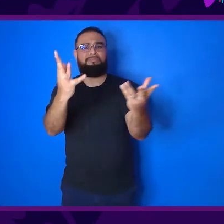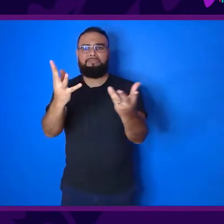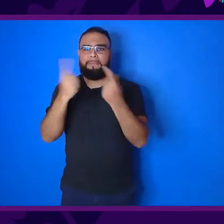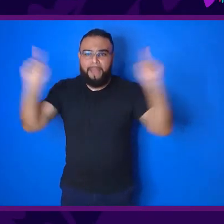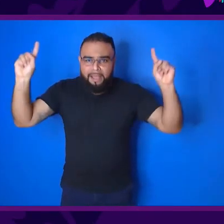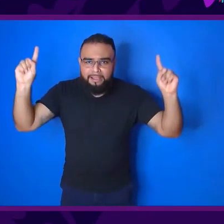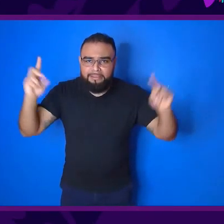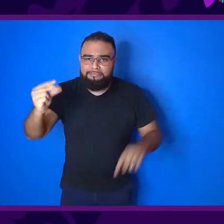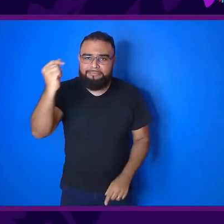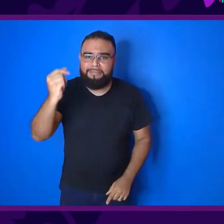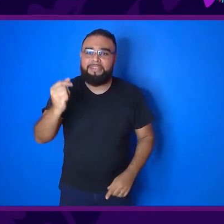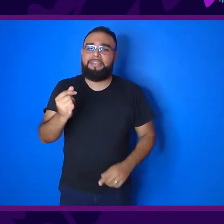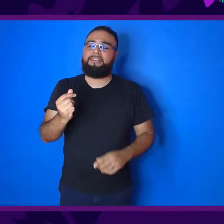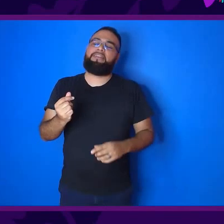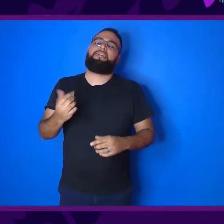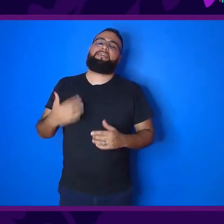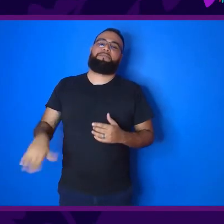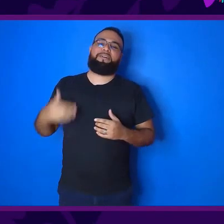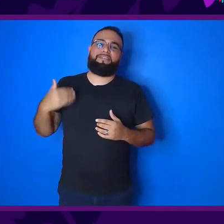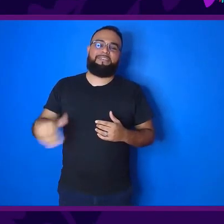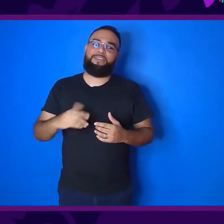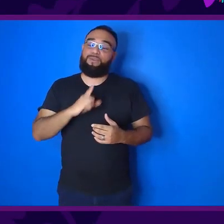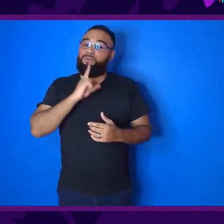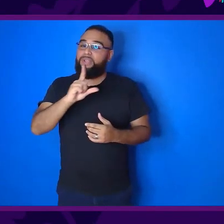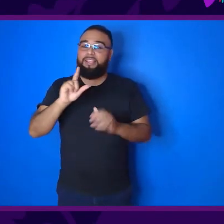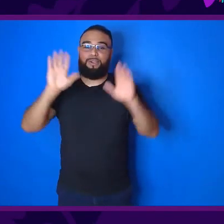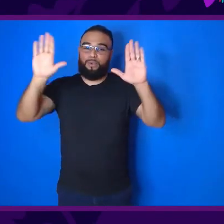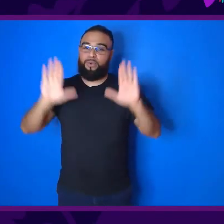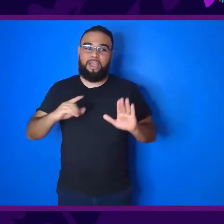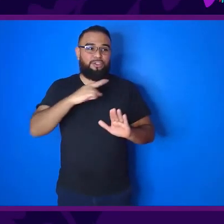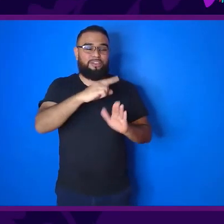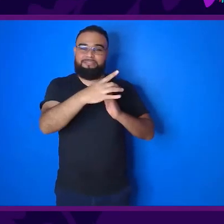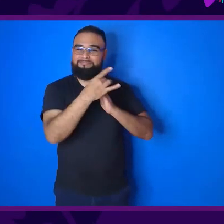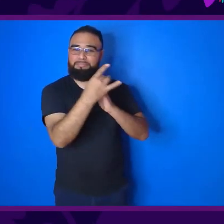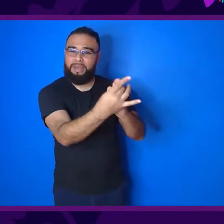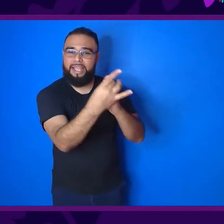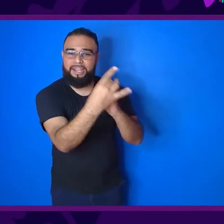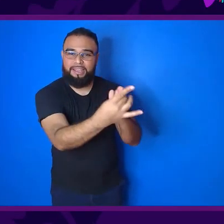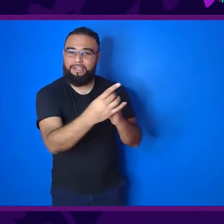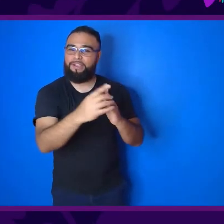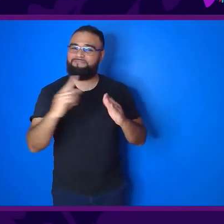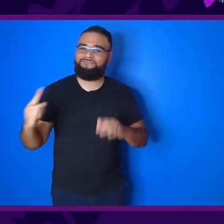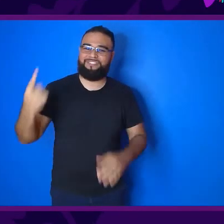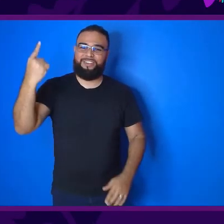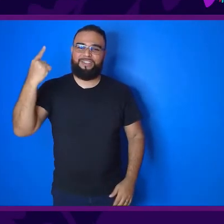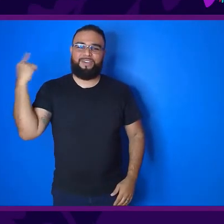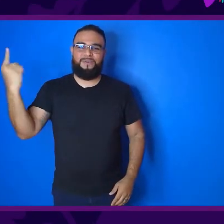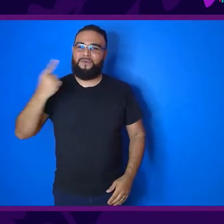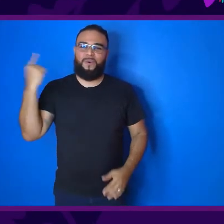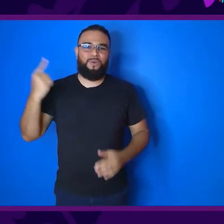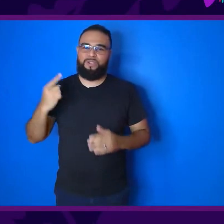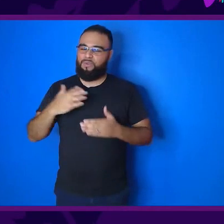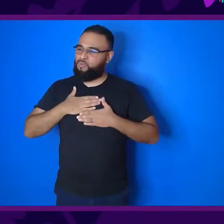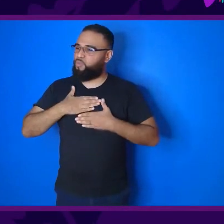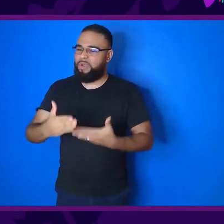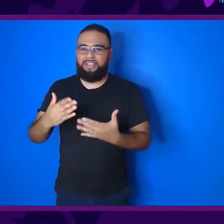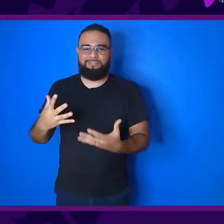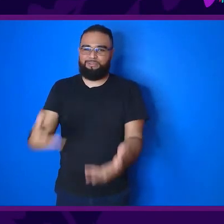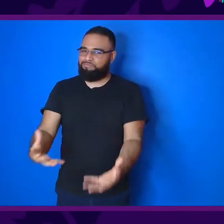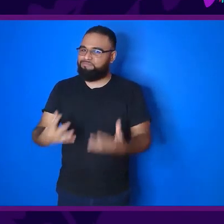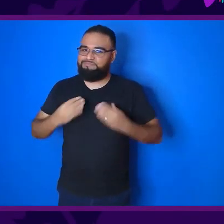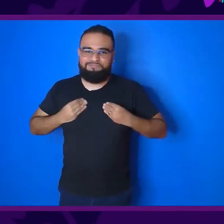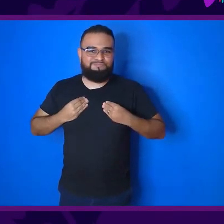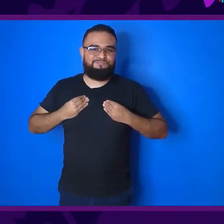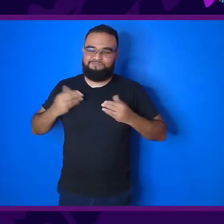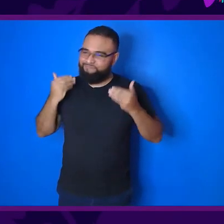been so brave and such a pioneer and always taking on the tough issues, going against the war in Vietnam